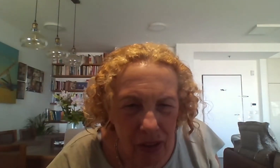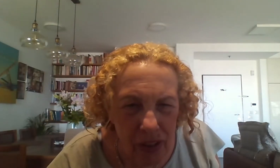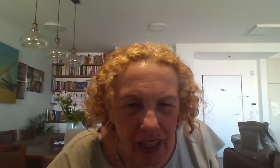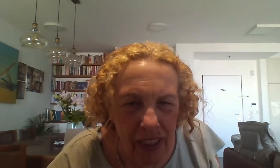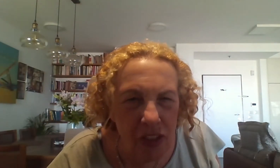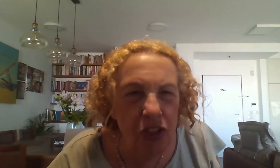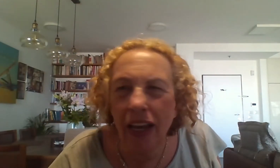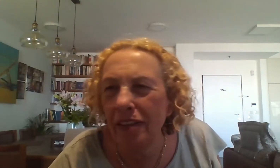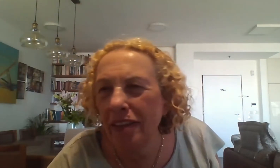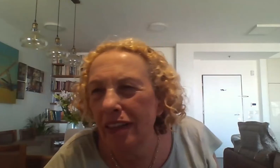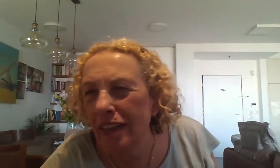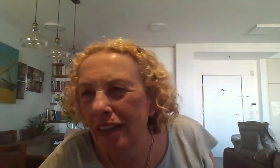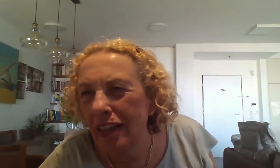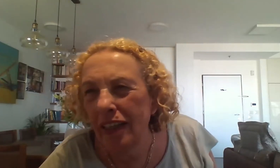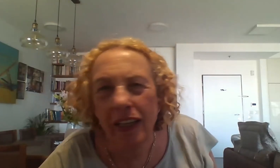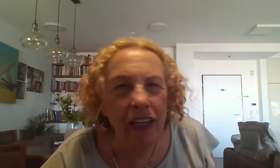Anything? Q&A, chat?